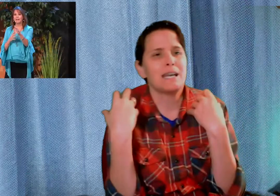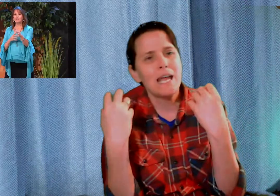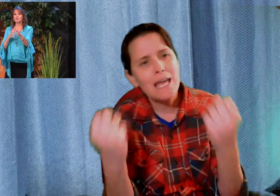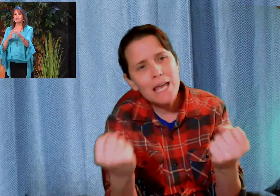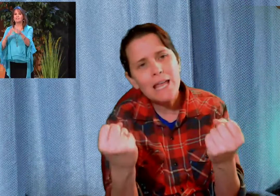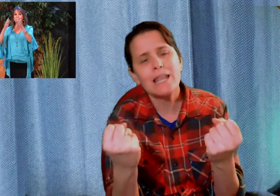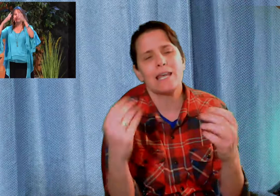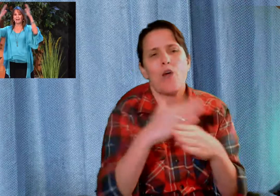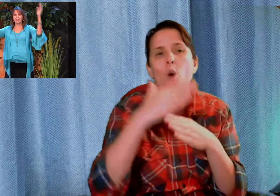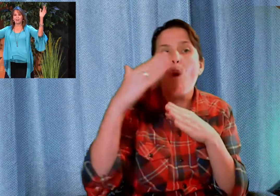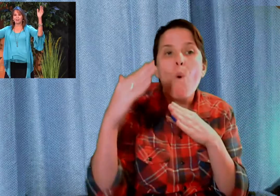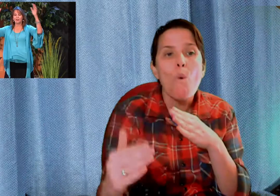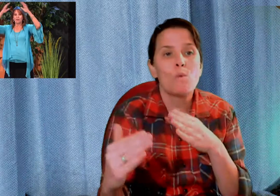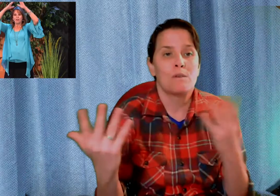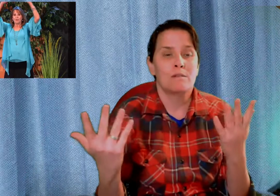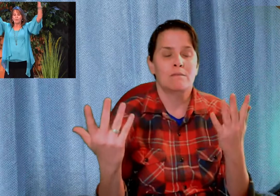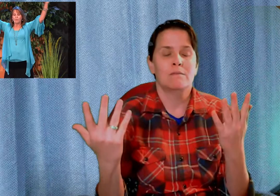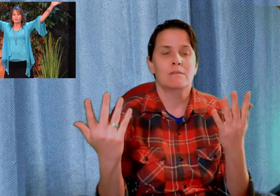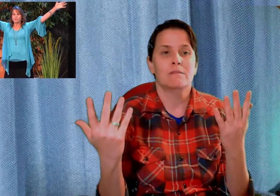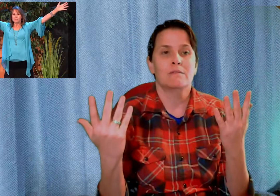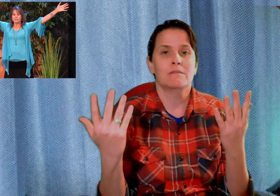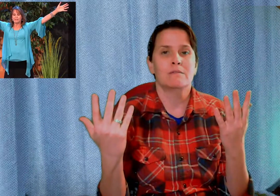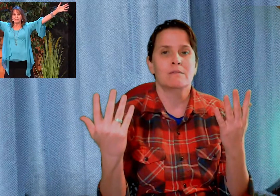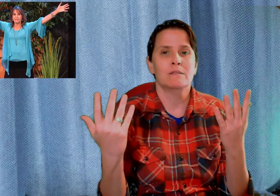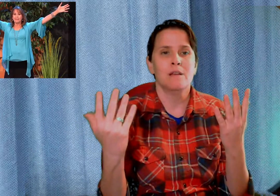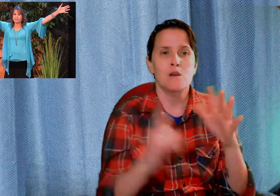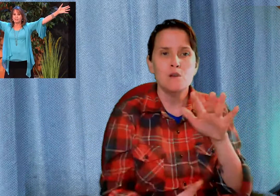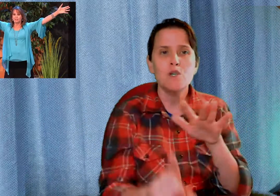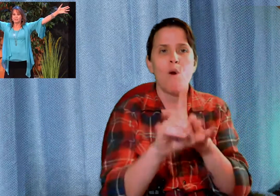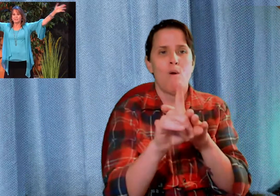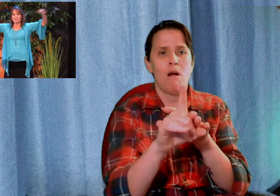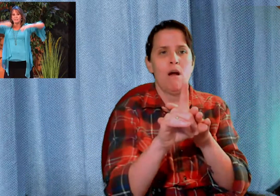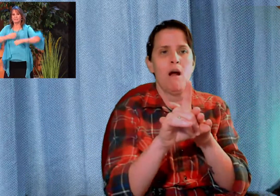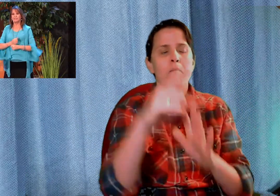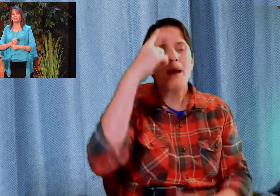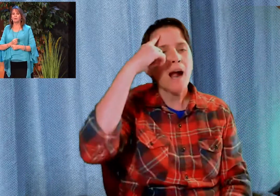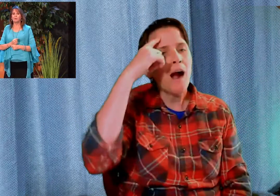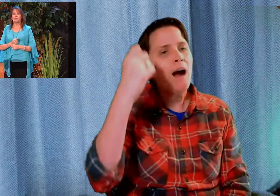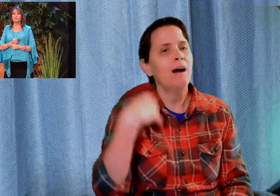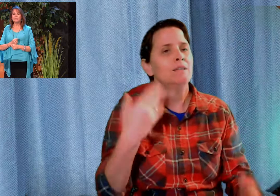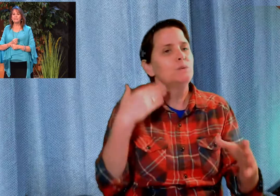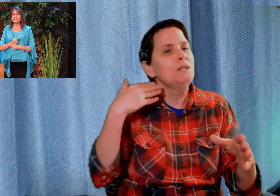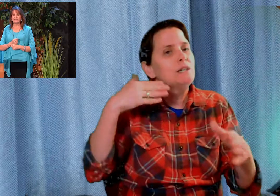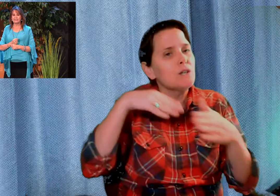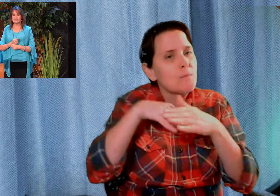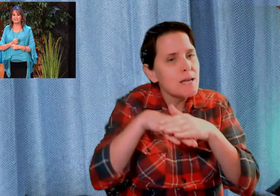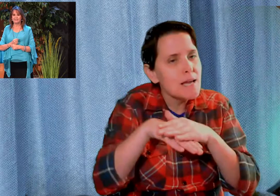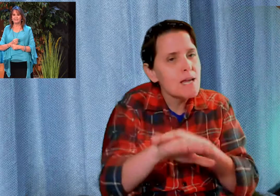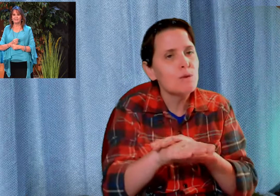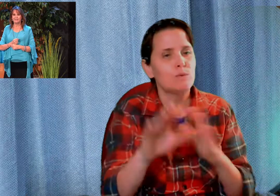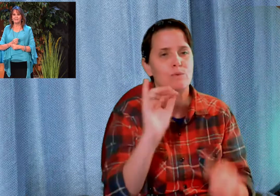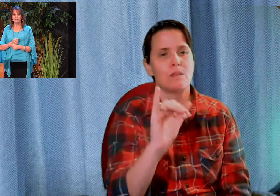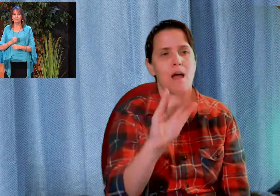that we actually desire, because we enter into that point of